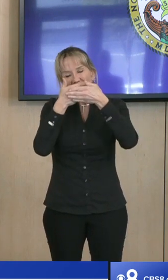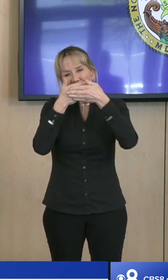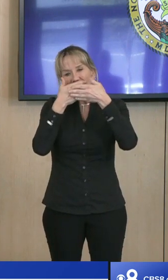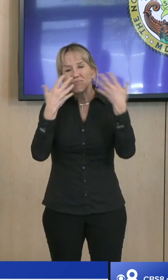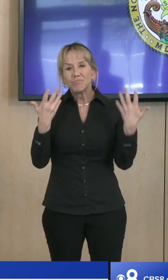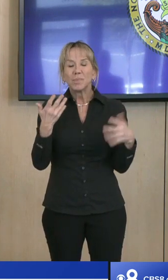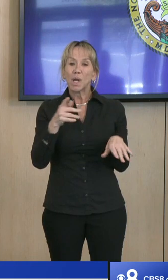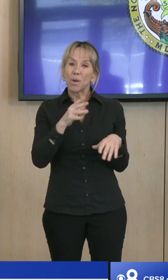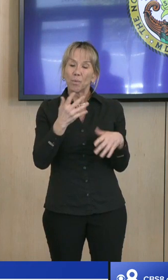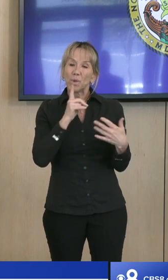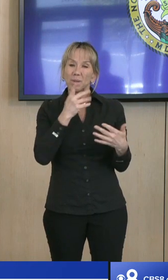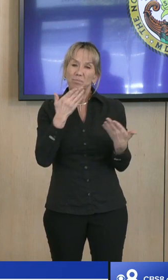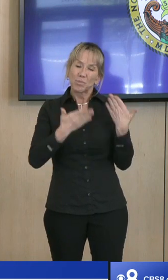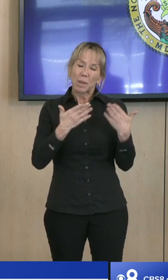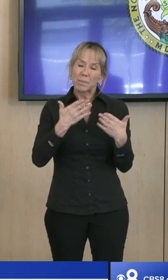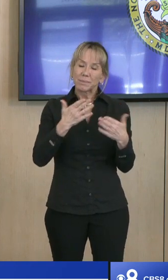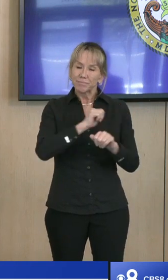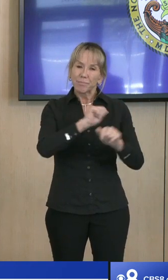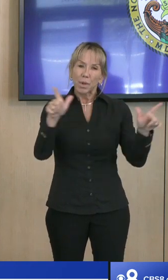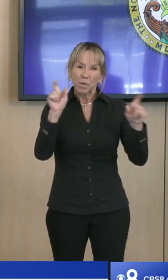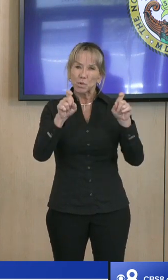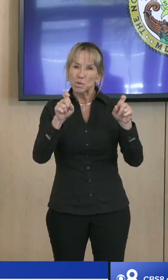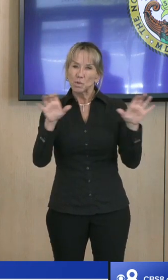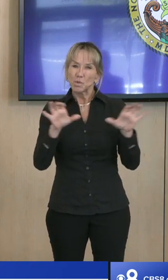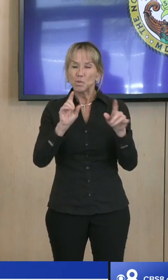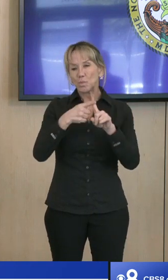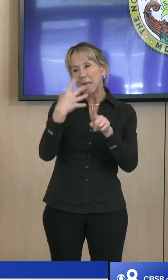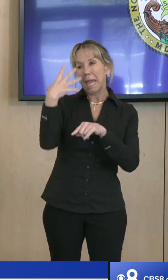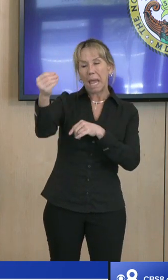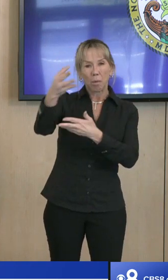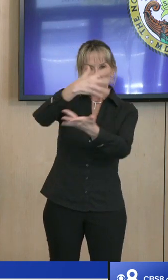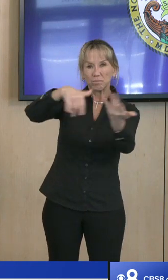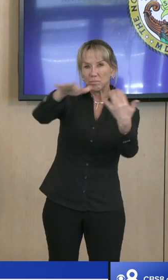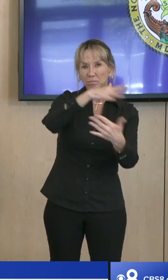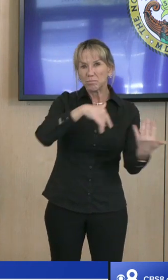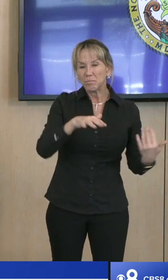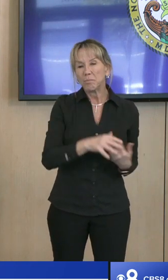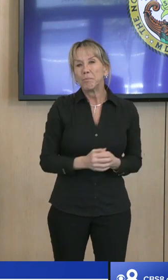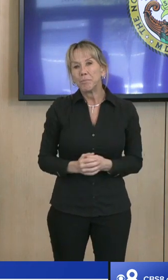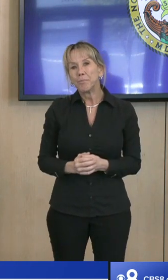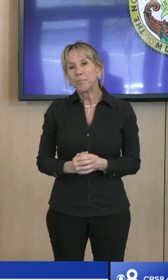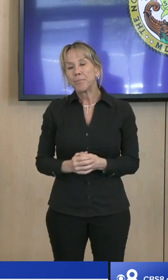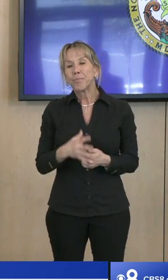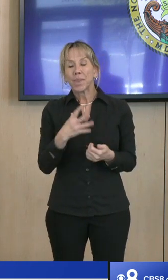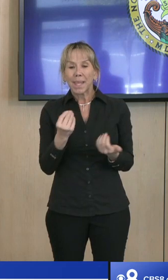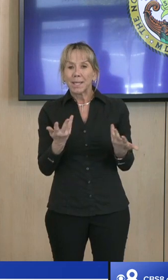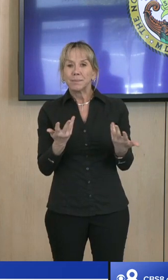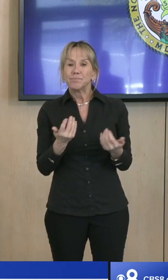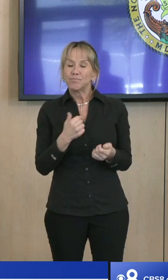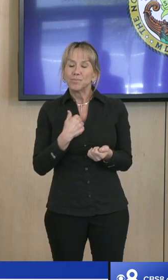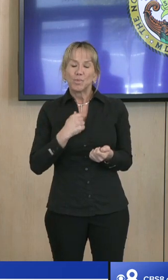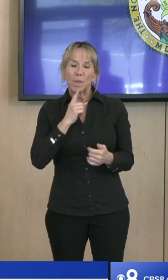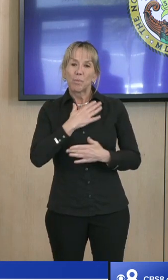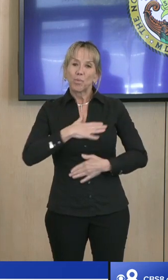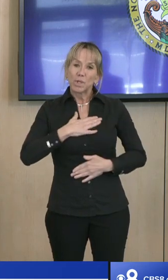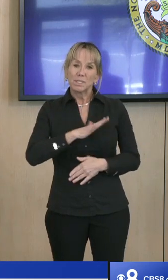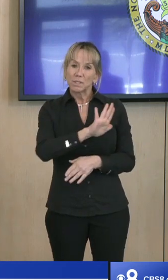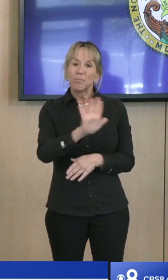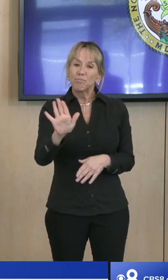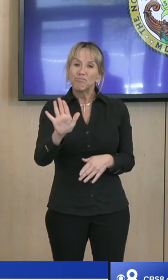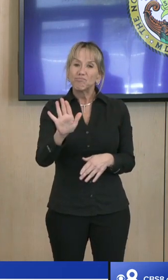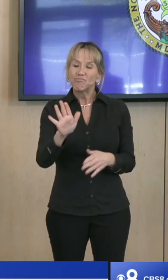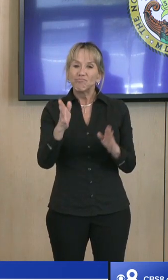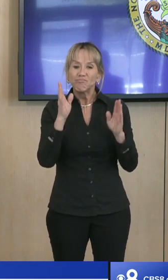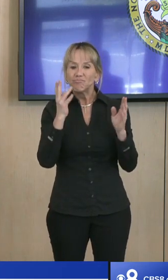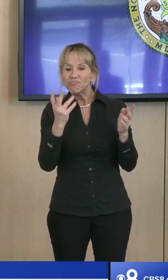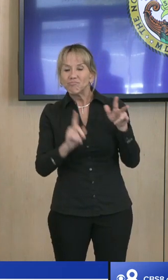it's really probably something everybody should be doing when they go out in public. And again, we certainly appreciate everybody's